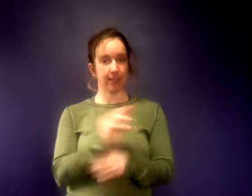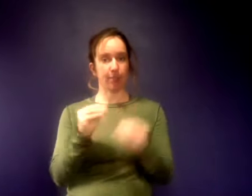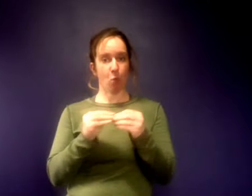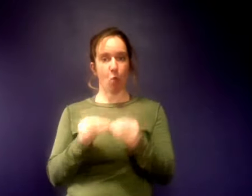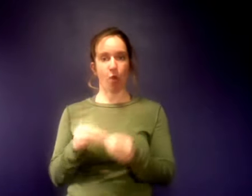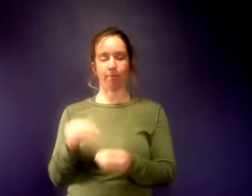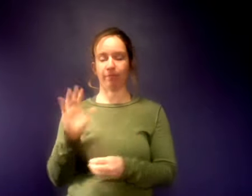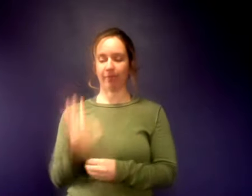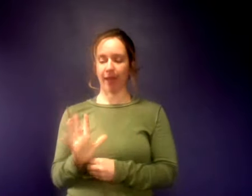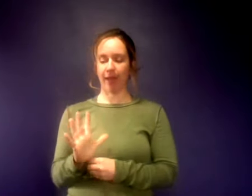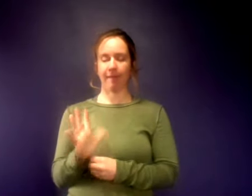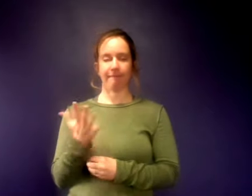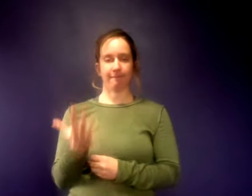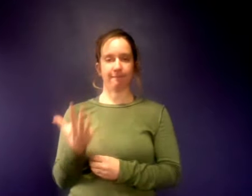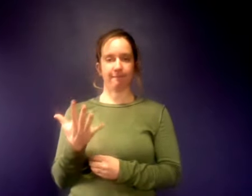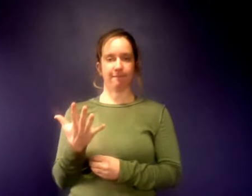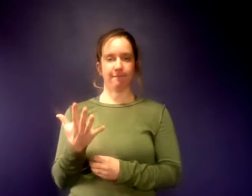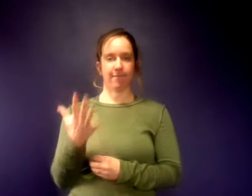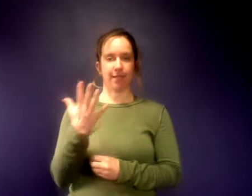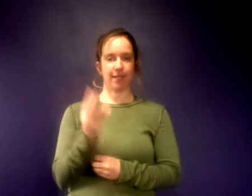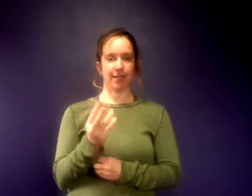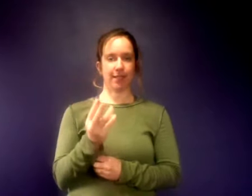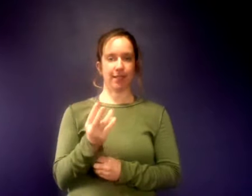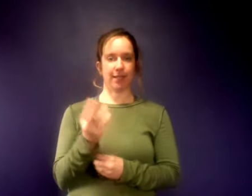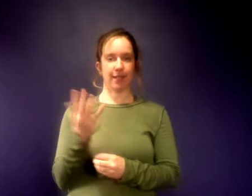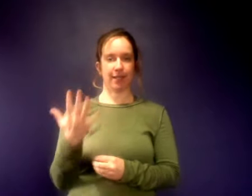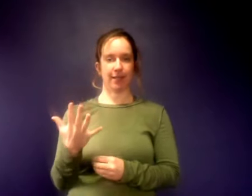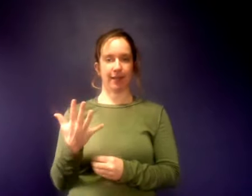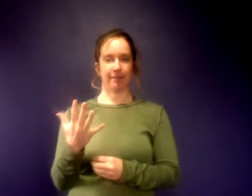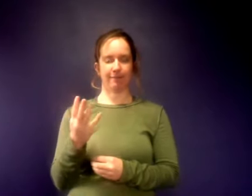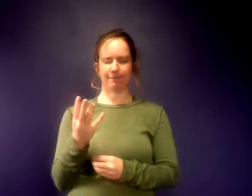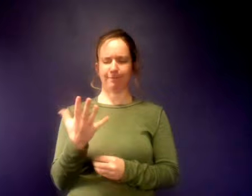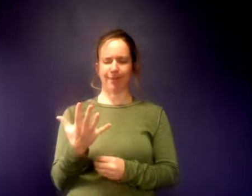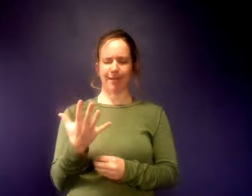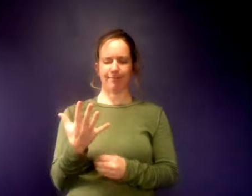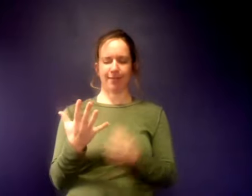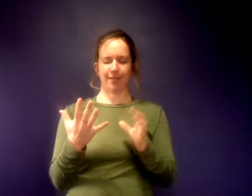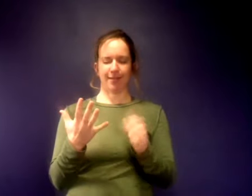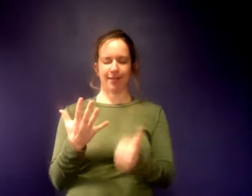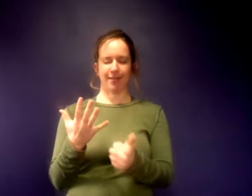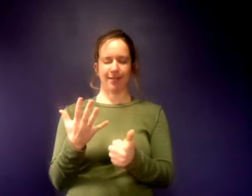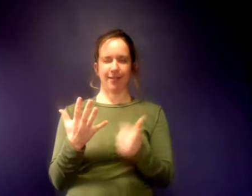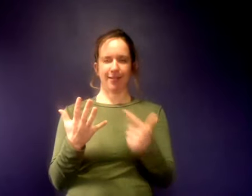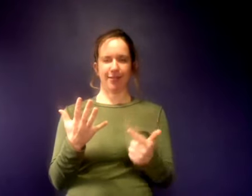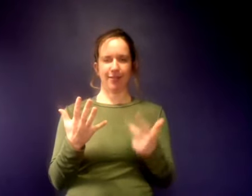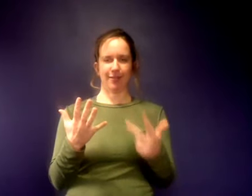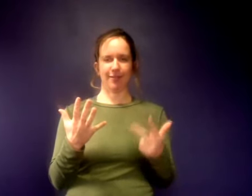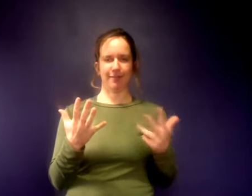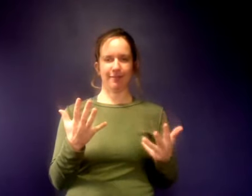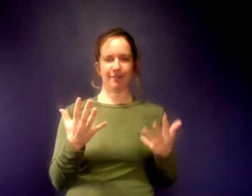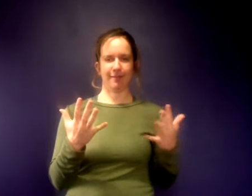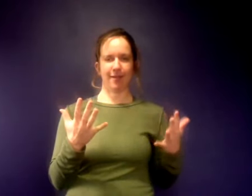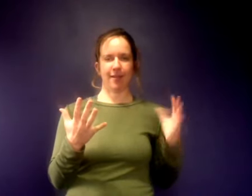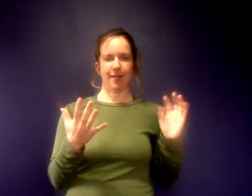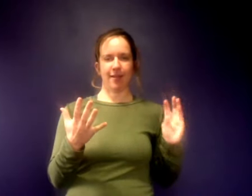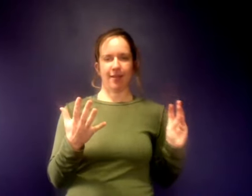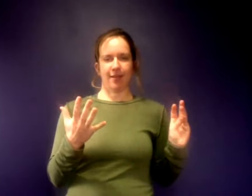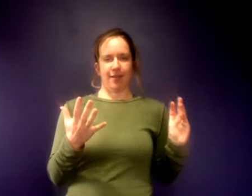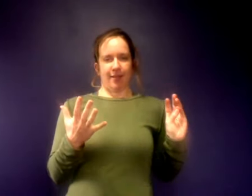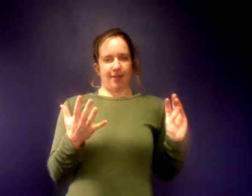5, 6. We're at 11. So 5 plus 6 is equal to 11. Now